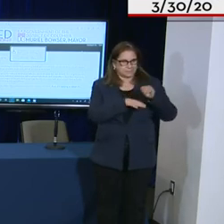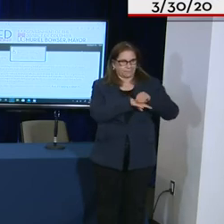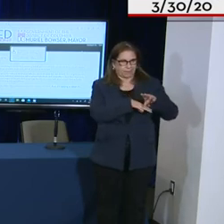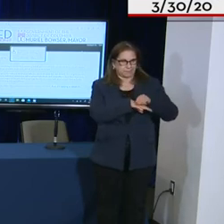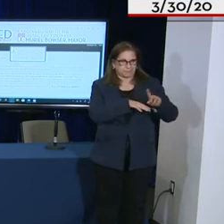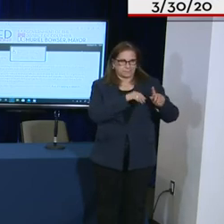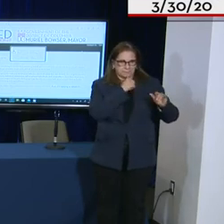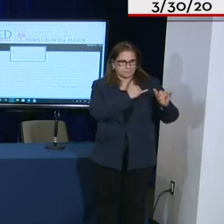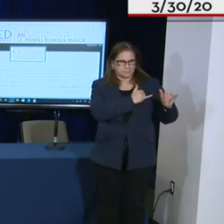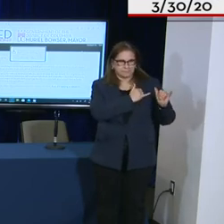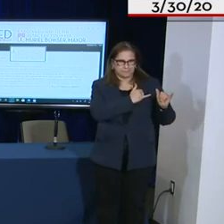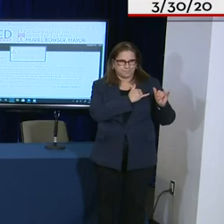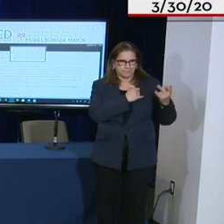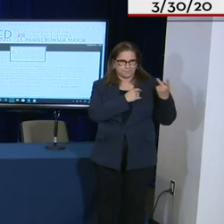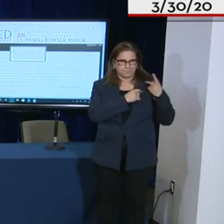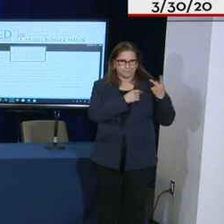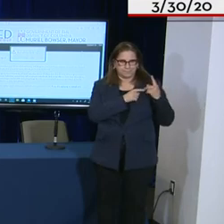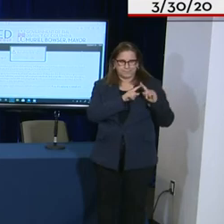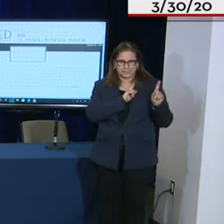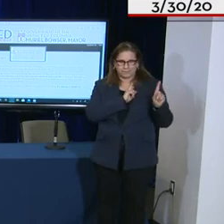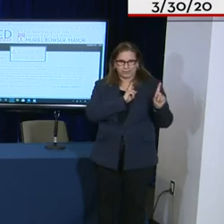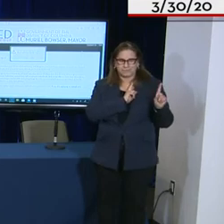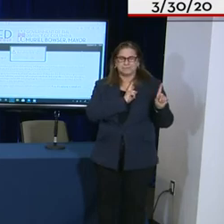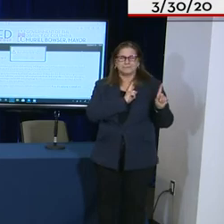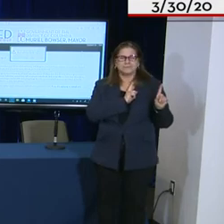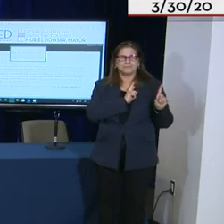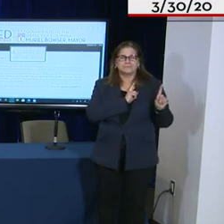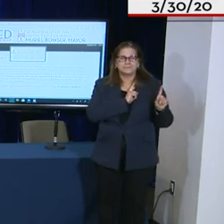disclaimer out there.